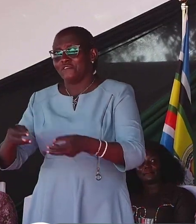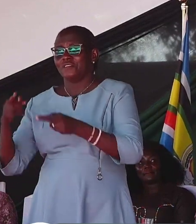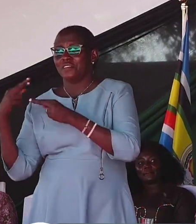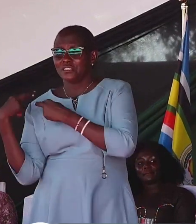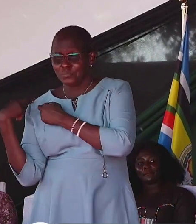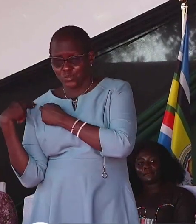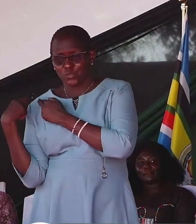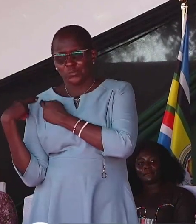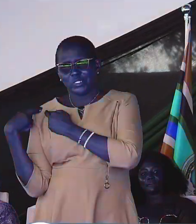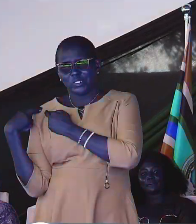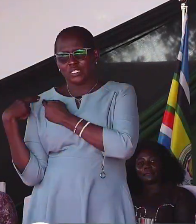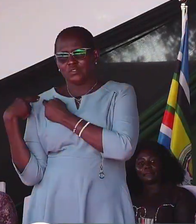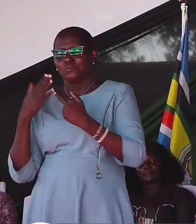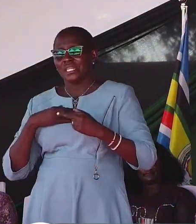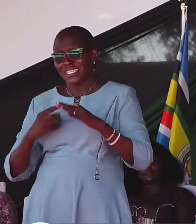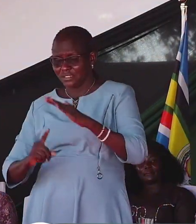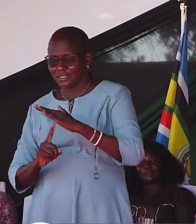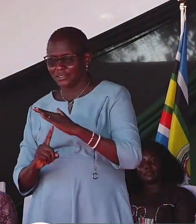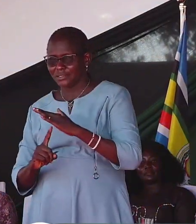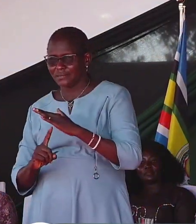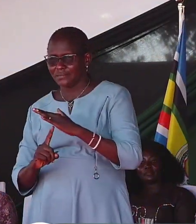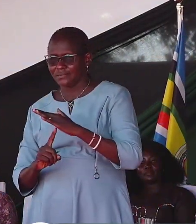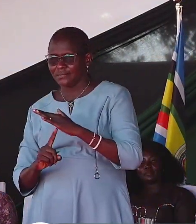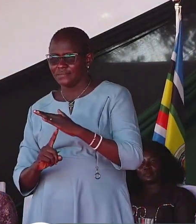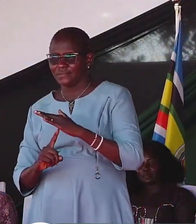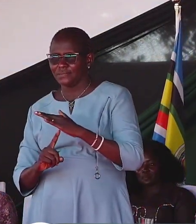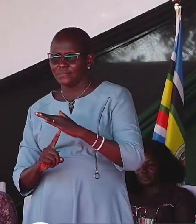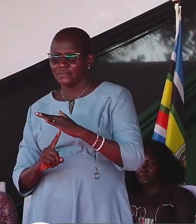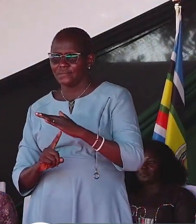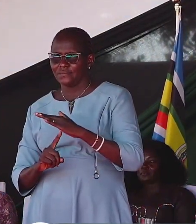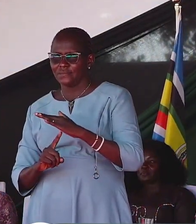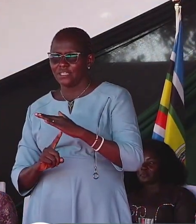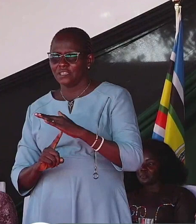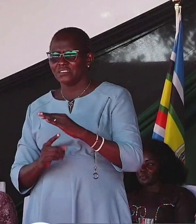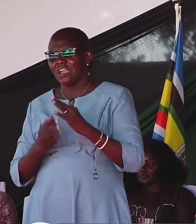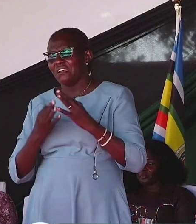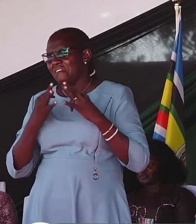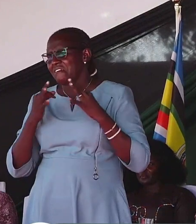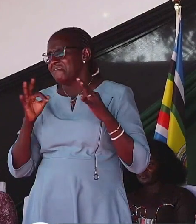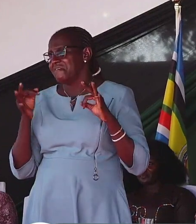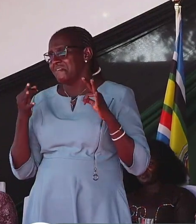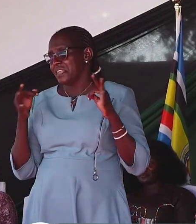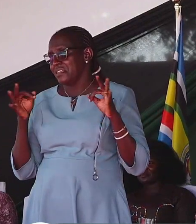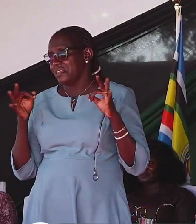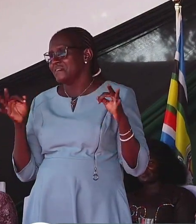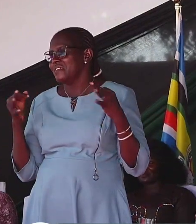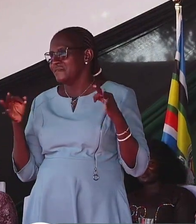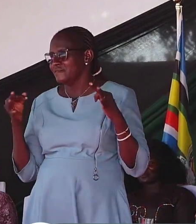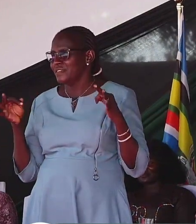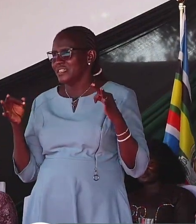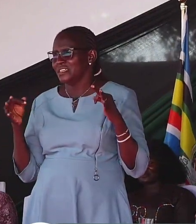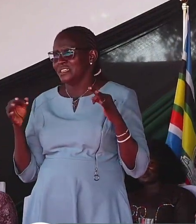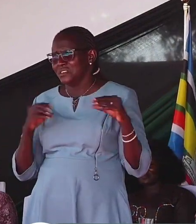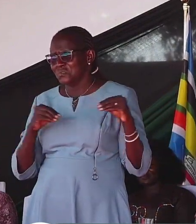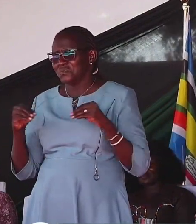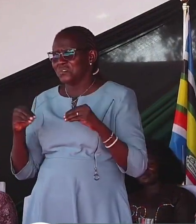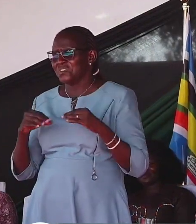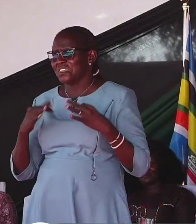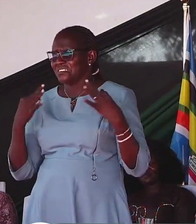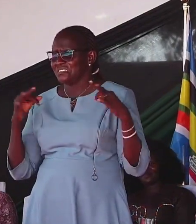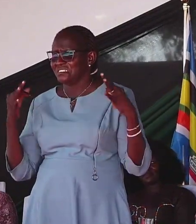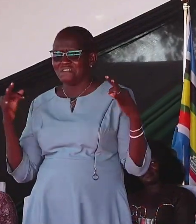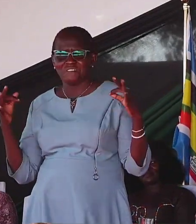my ministries. They are so free. I think you witnessed that way they are doing their things